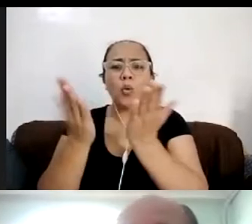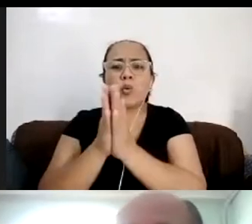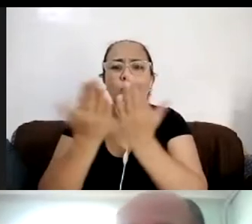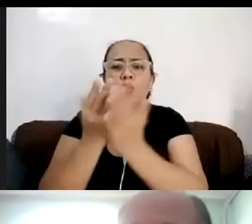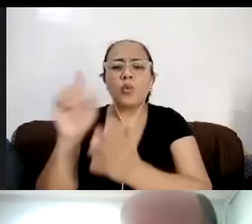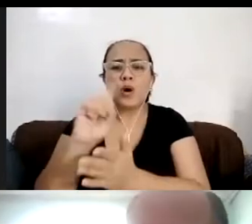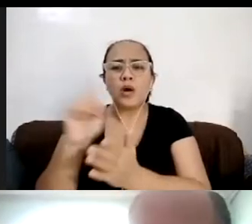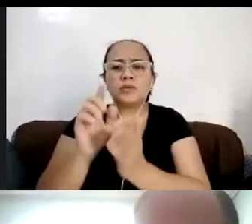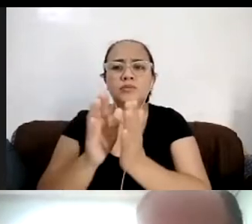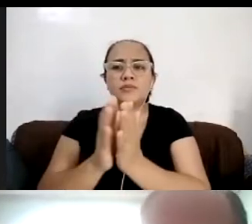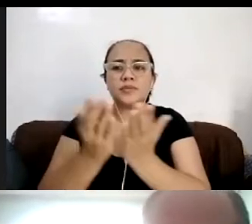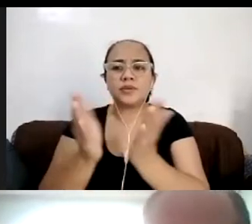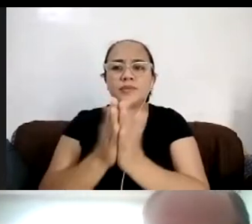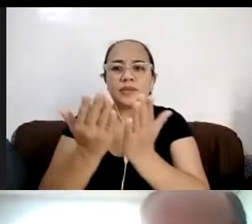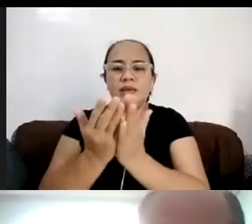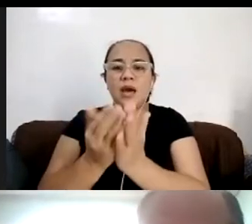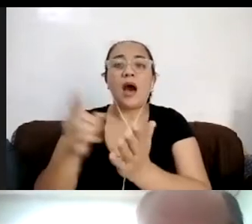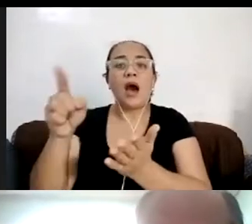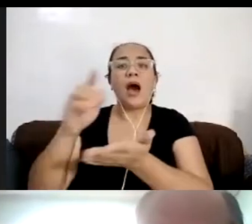What part of speech?